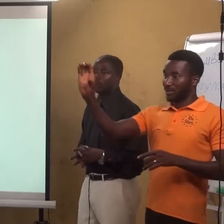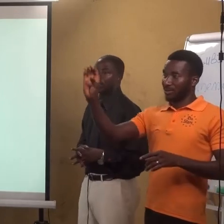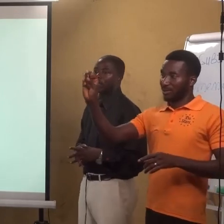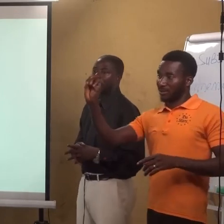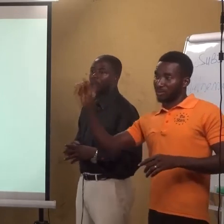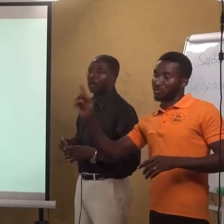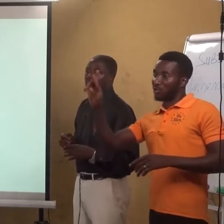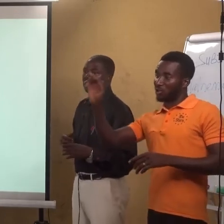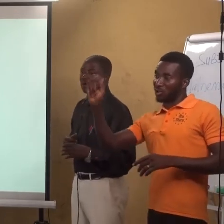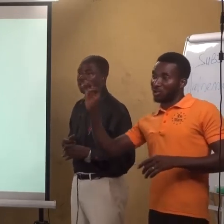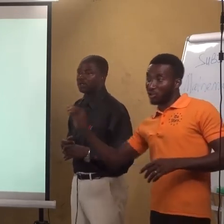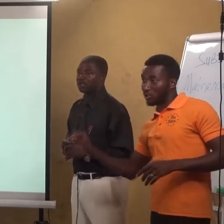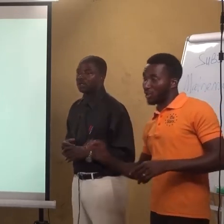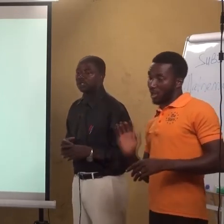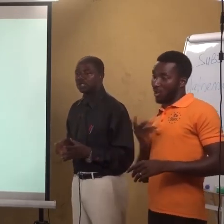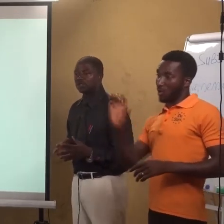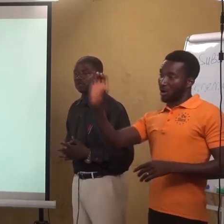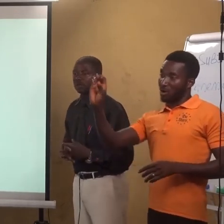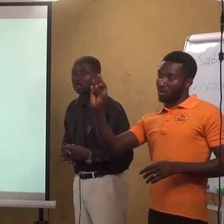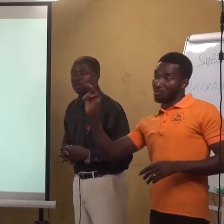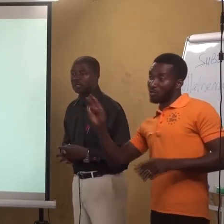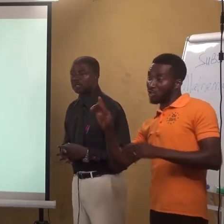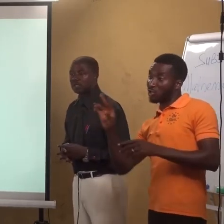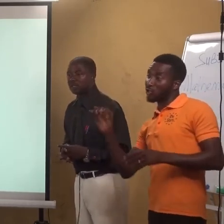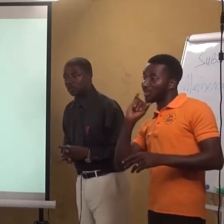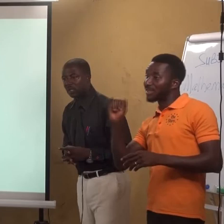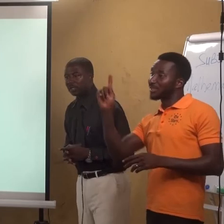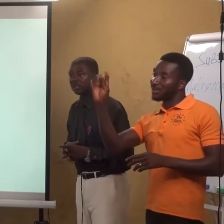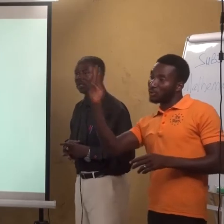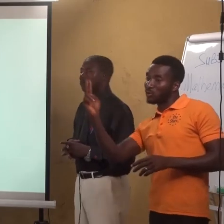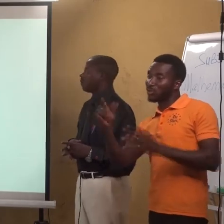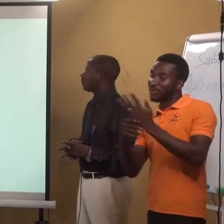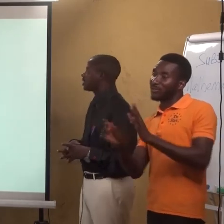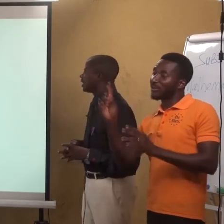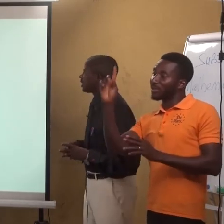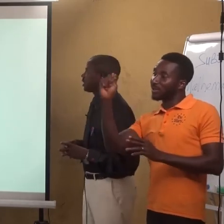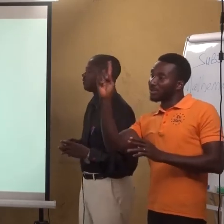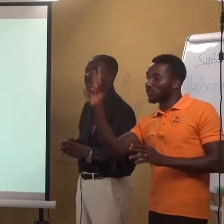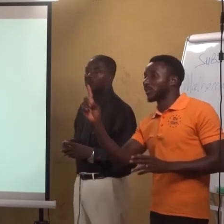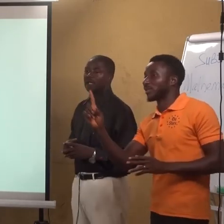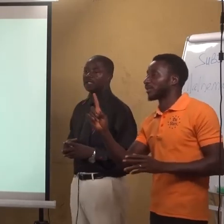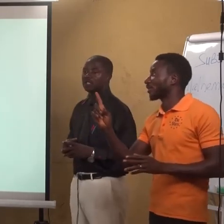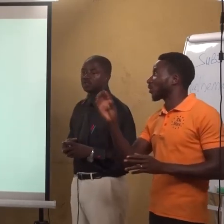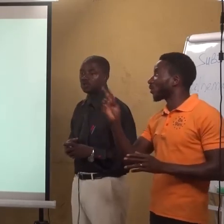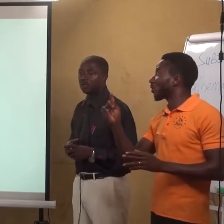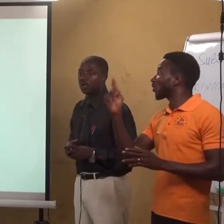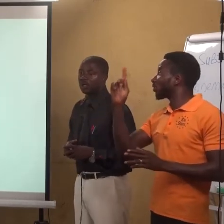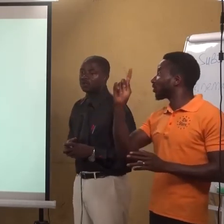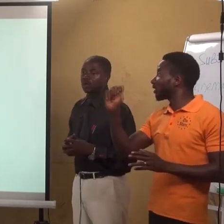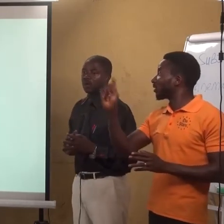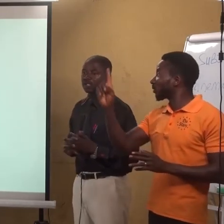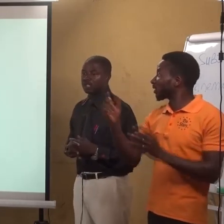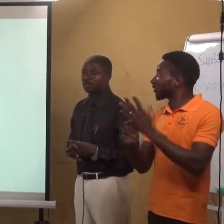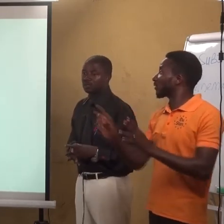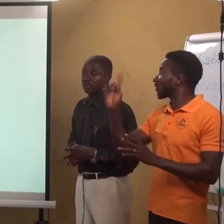term. Our common ratio is T2 divided by T1 or T3 divided by T2.